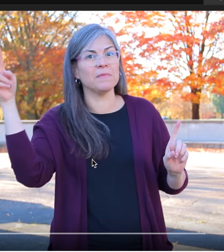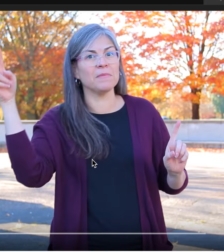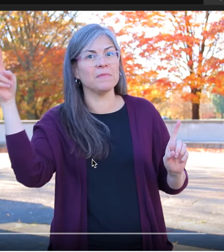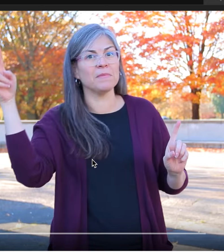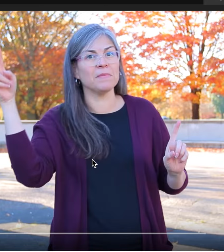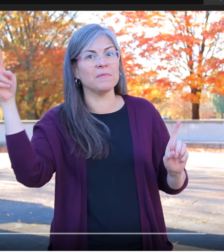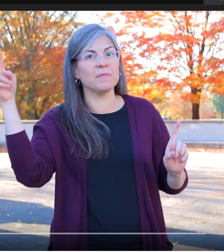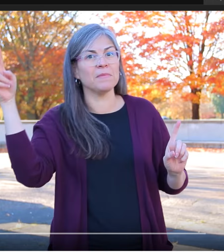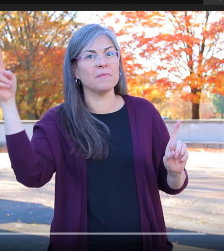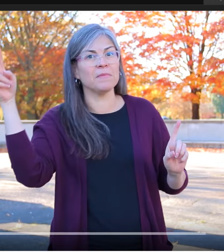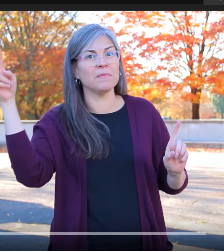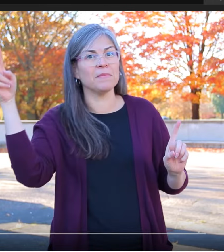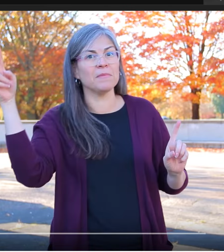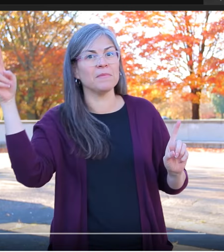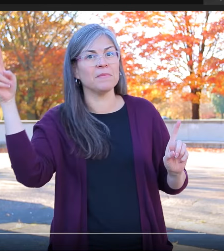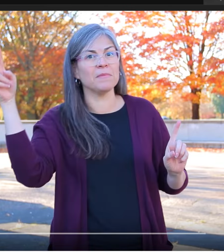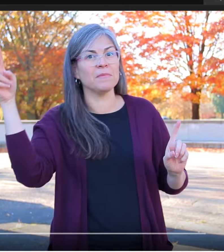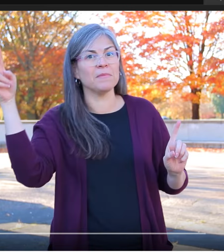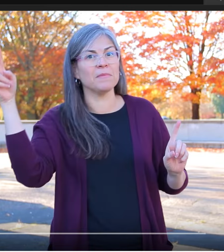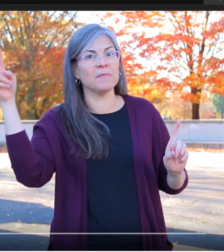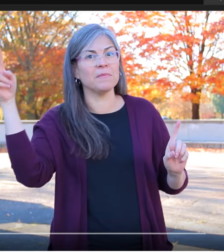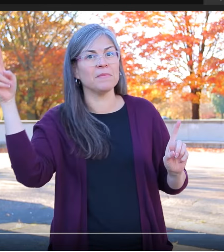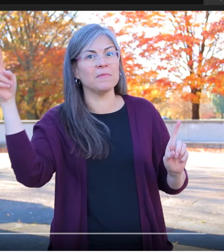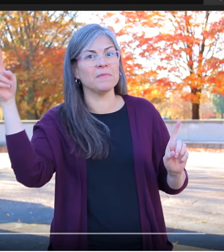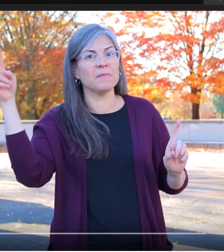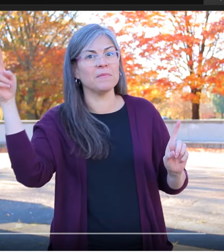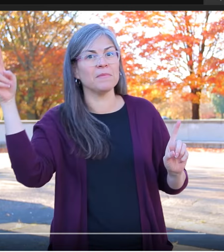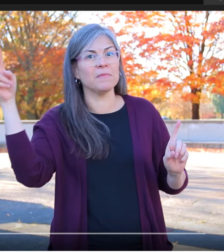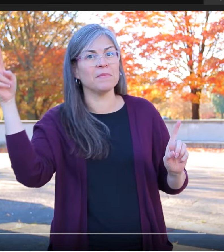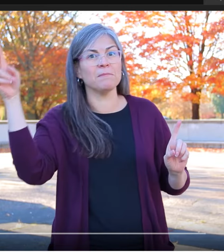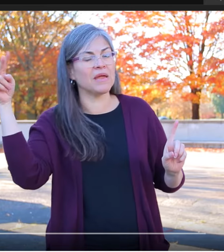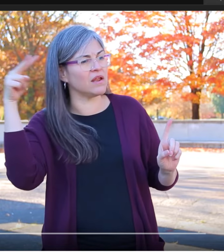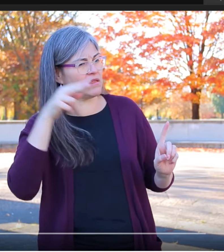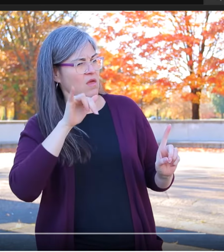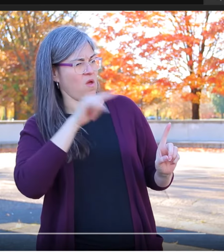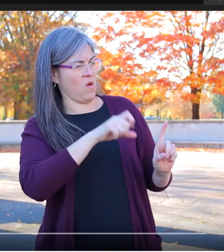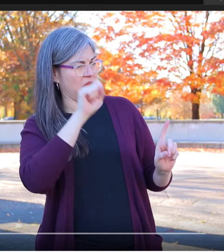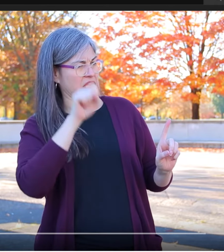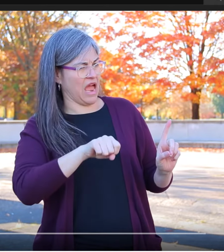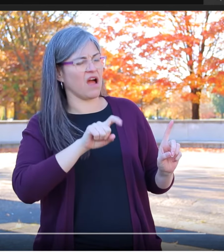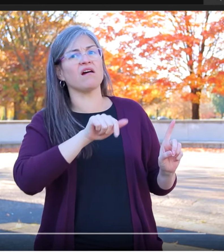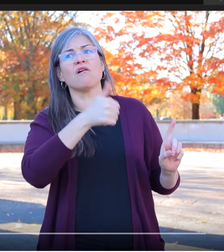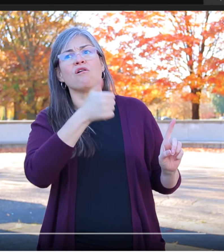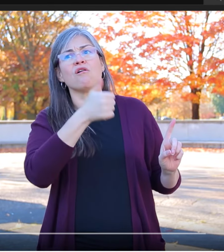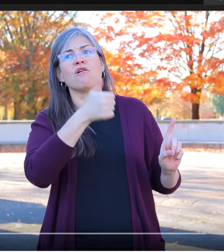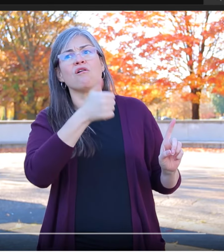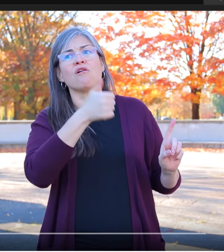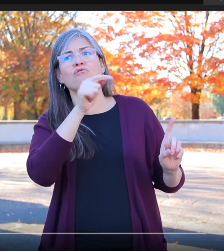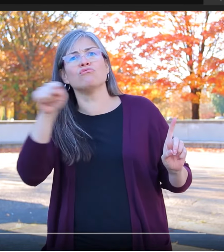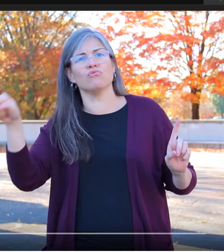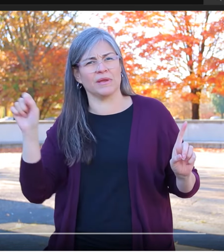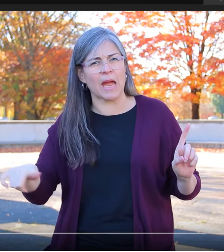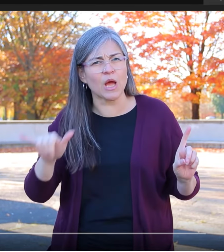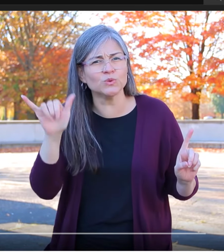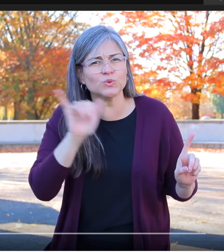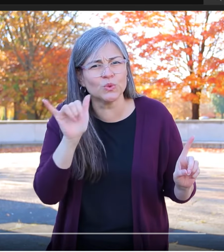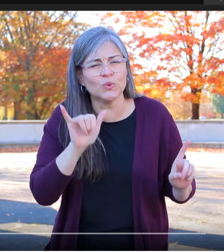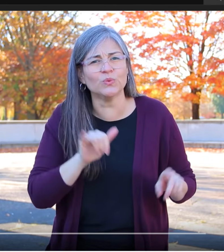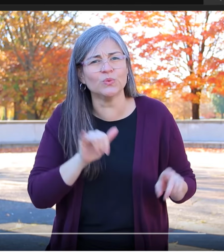out, okay? And then she goes back to that to say other companies look, they can do that, so that